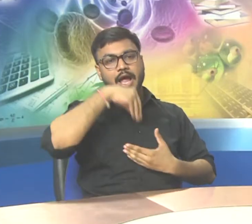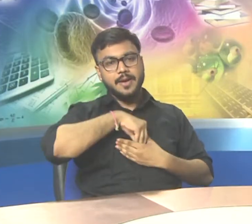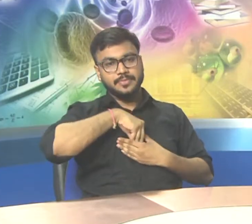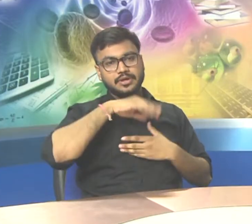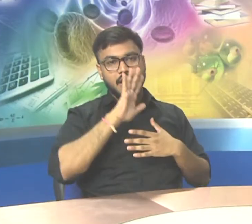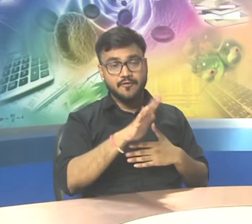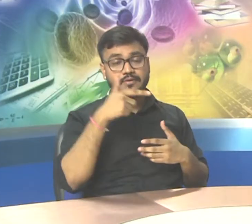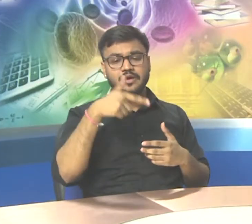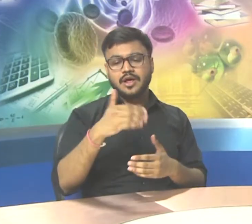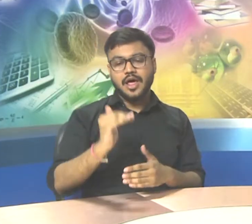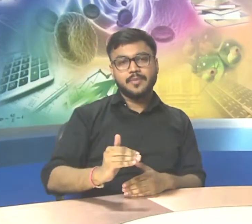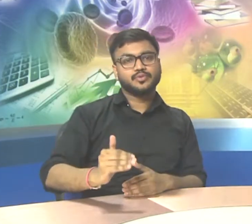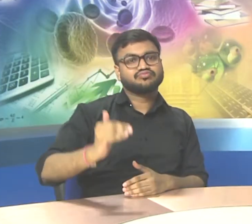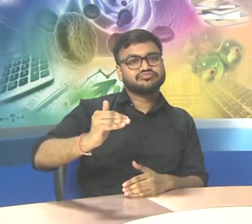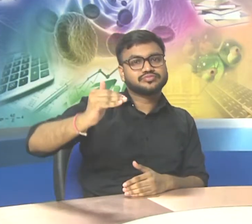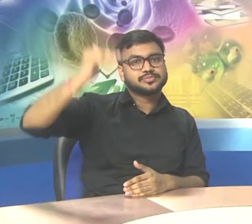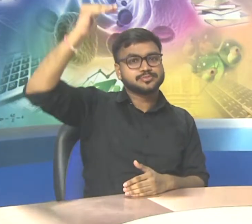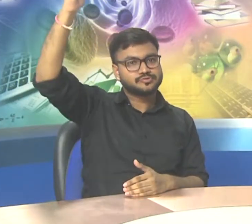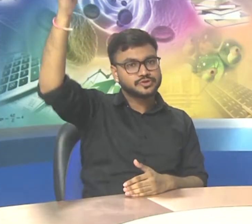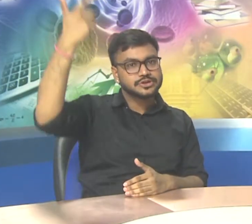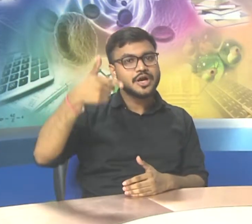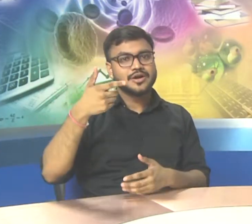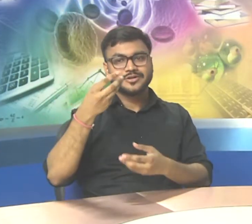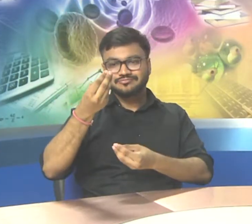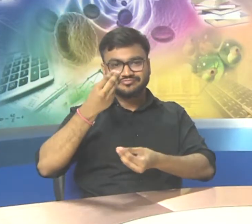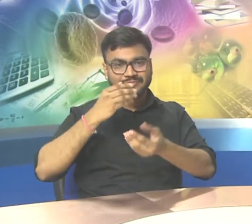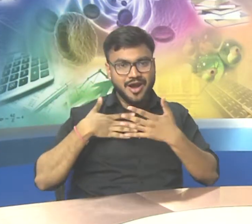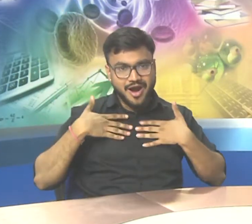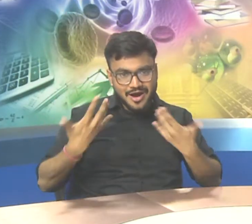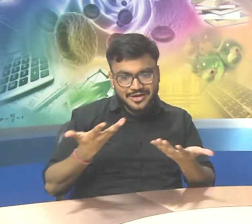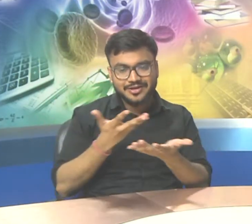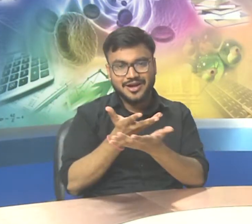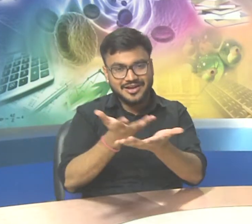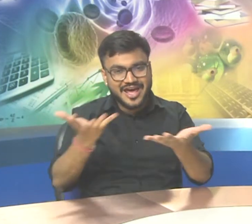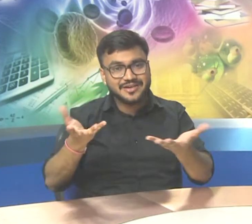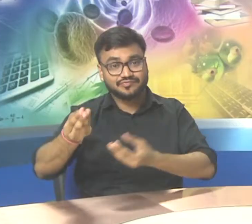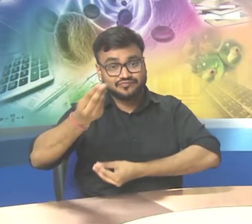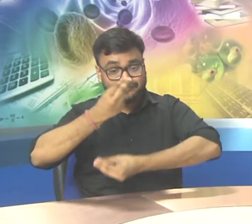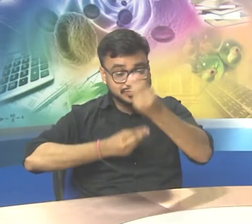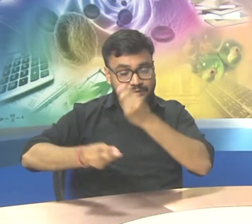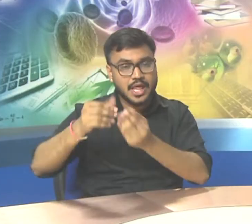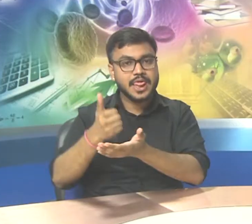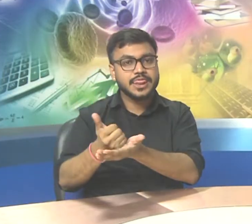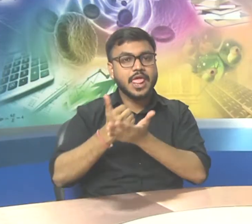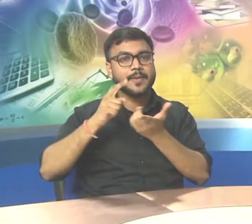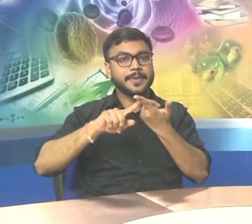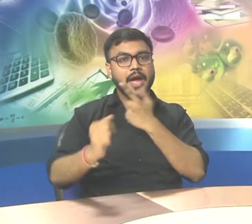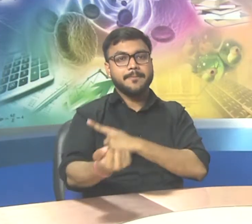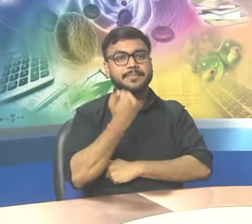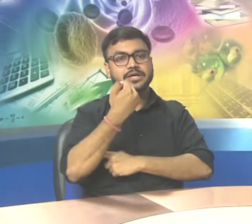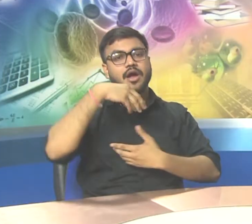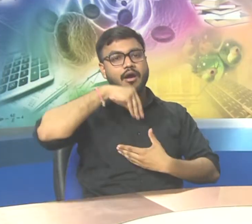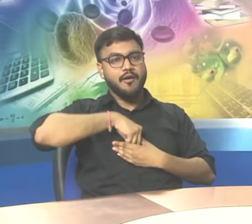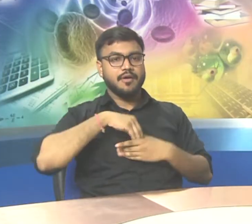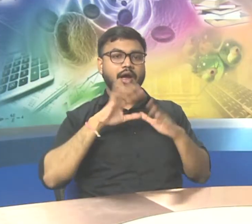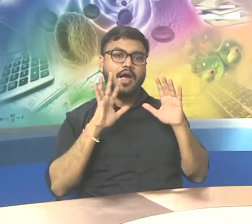Food gives us energy, helps in growth and keep us healthy.